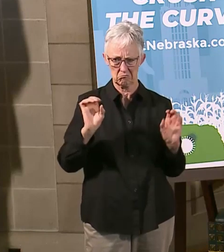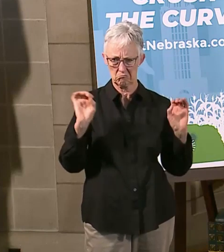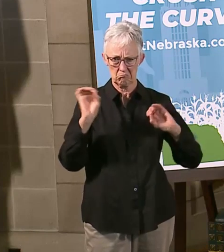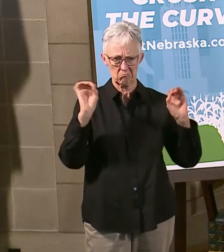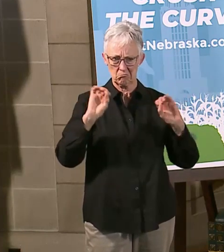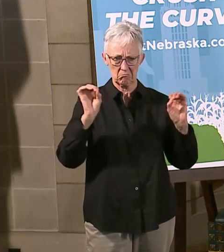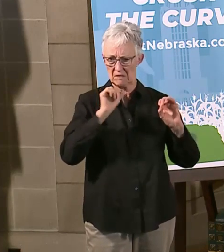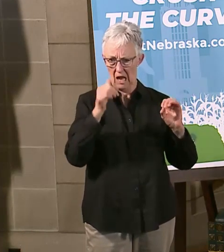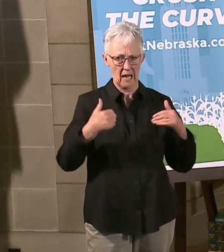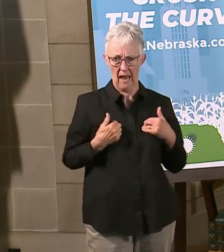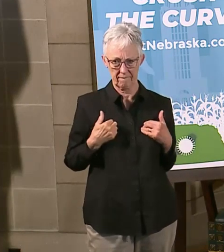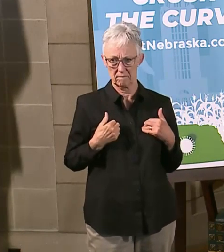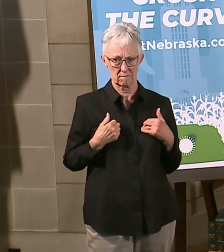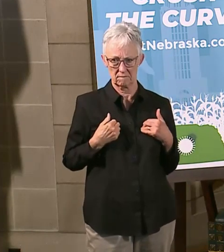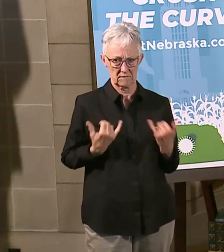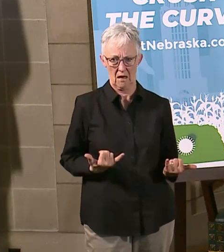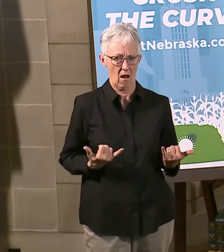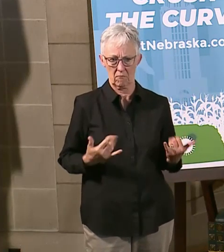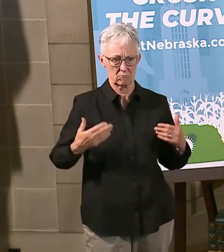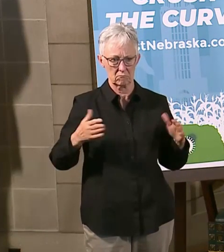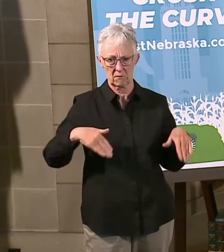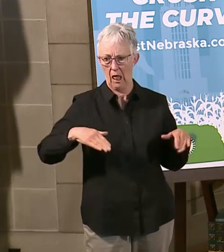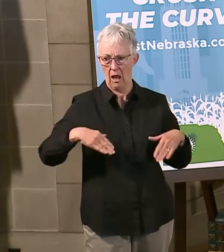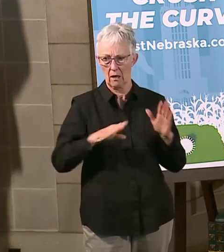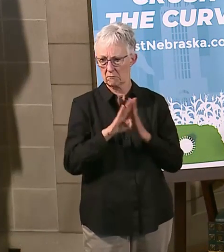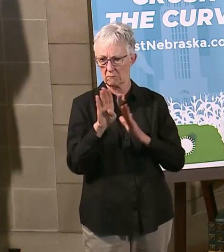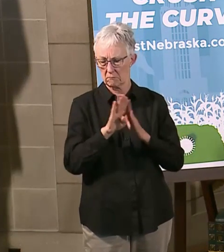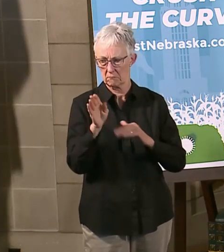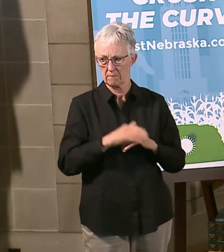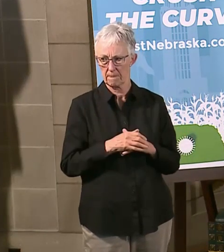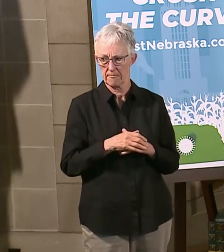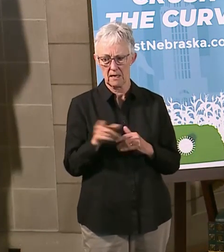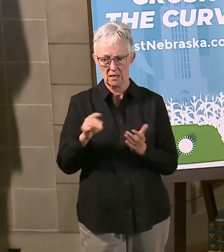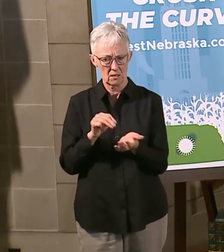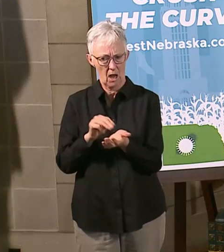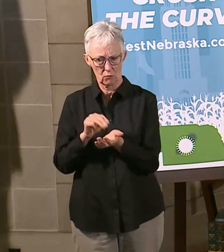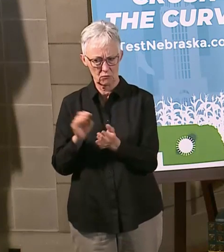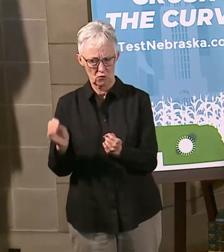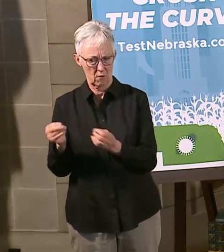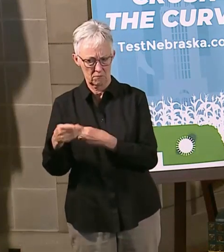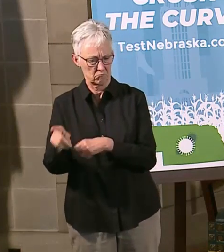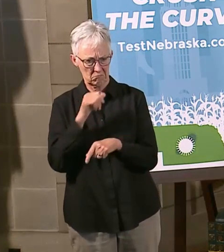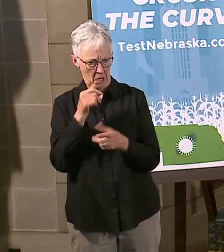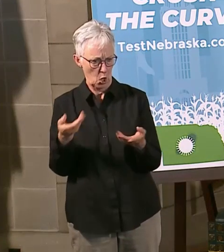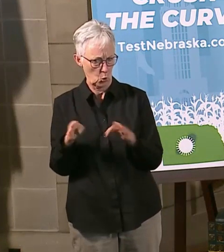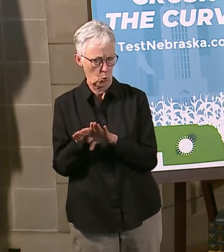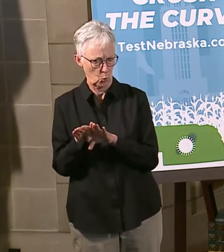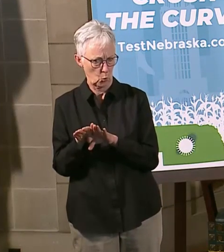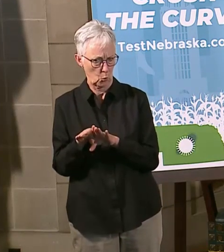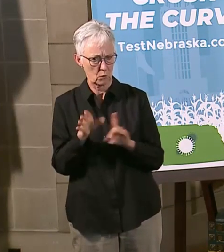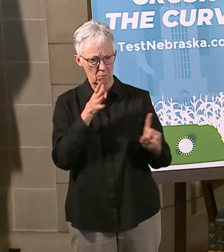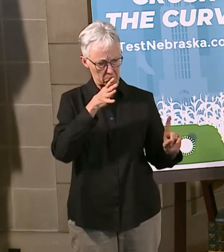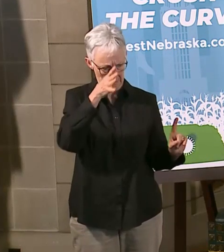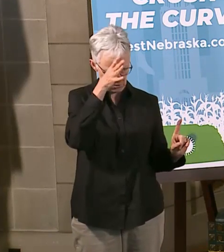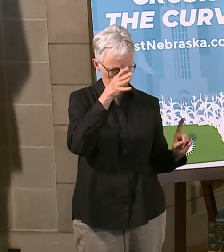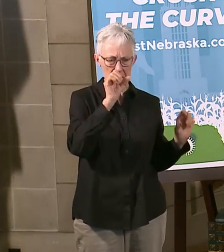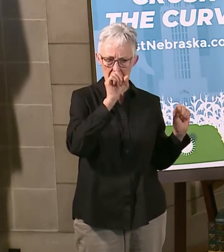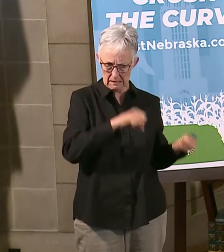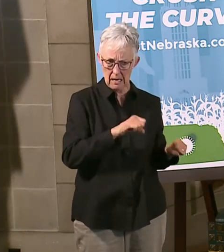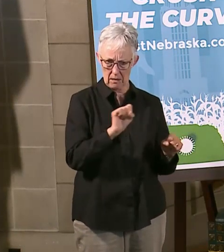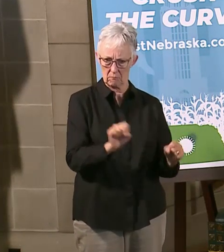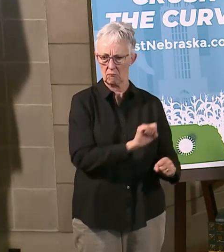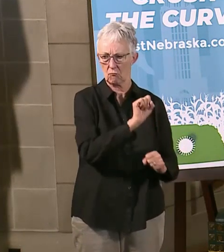coronavirus, COVID-19. There's no vaccination for that. Also, doctor's offices are not closed. So parents can make appointments to go see their